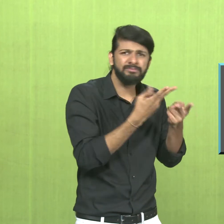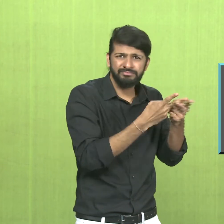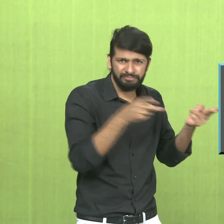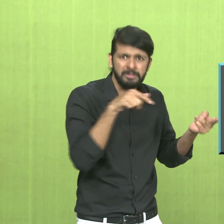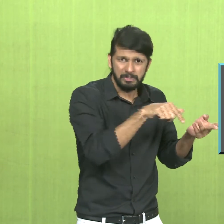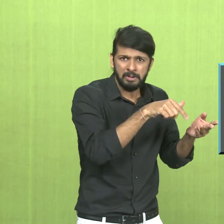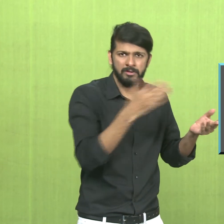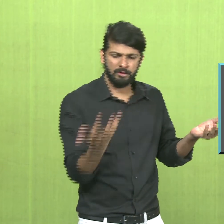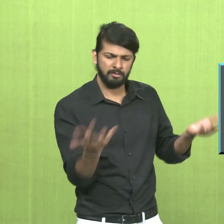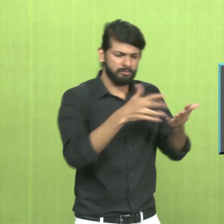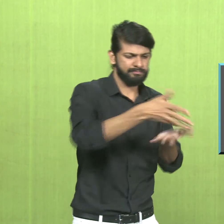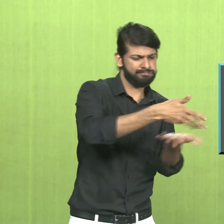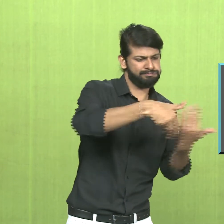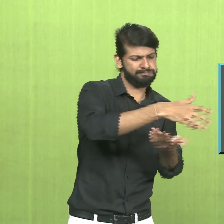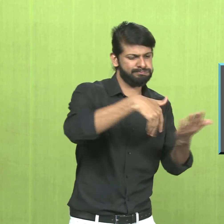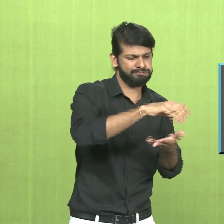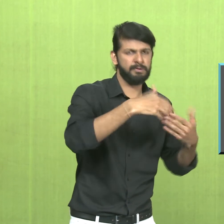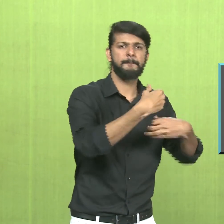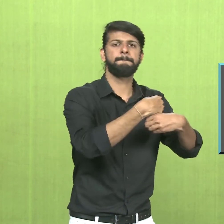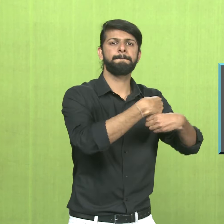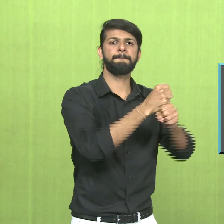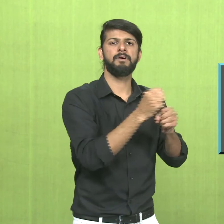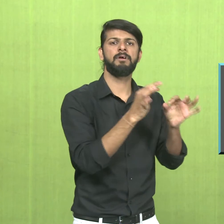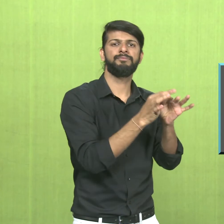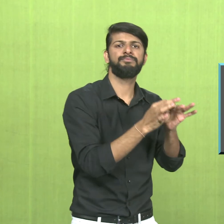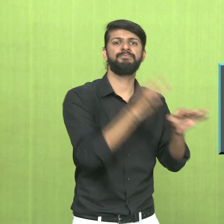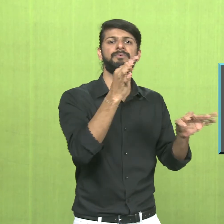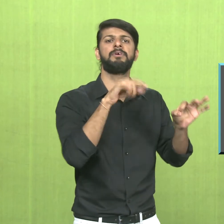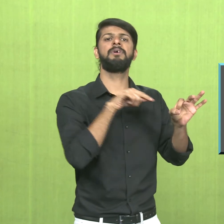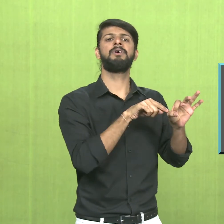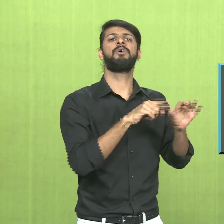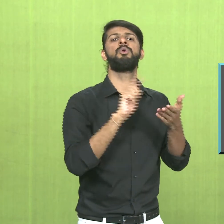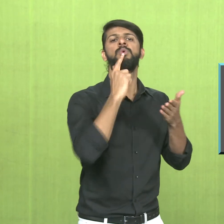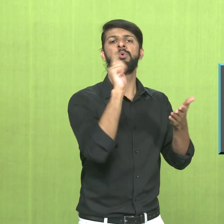pure powdered color pigments, and that is how a pastel stick is made.